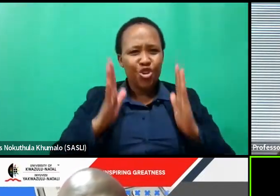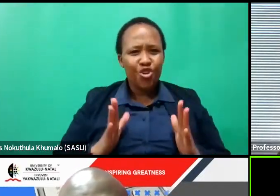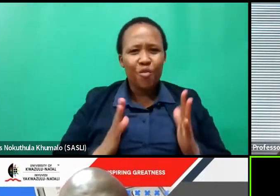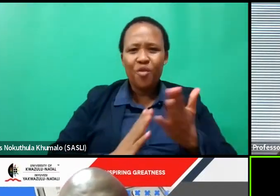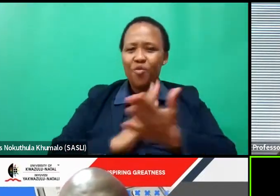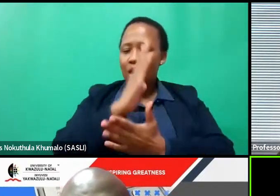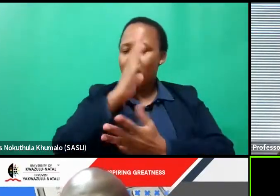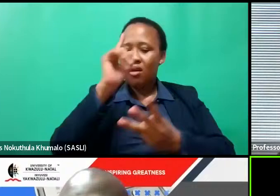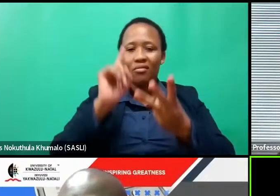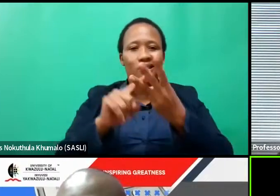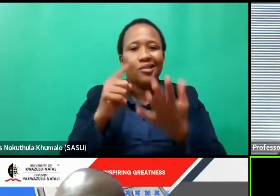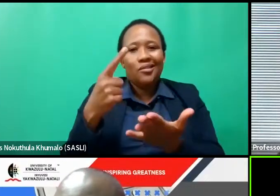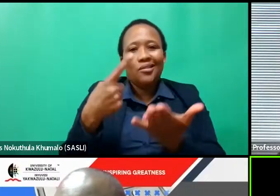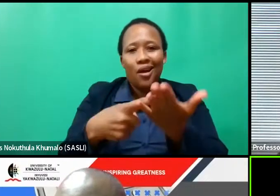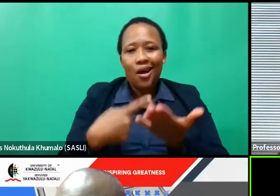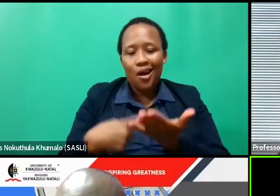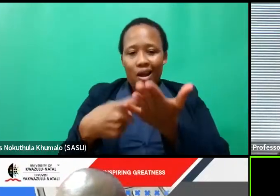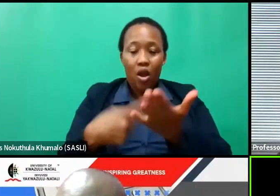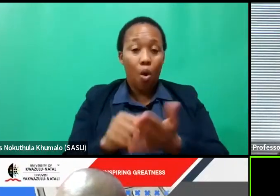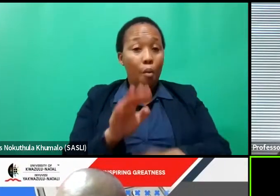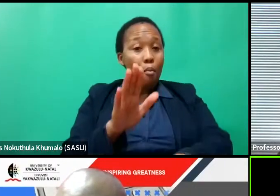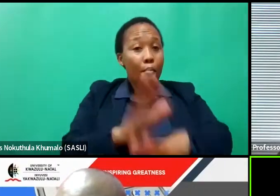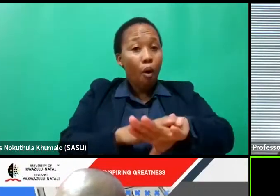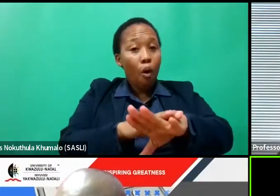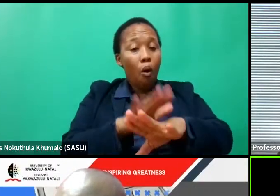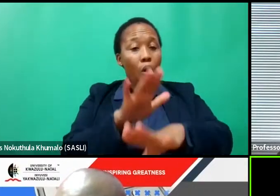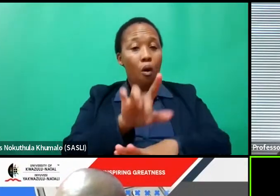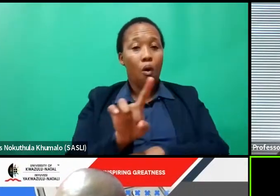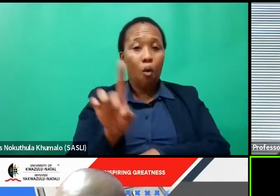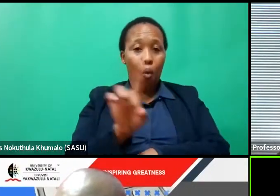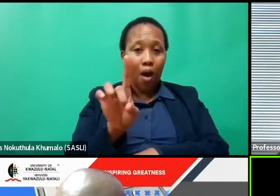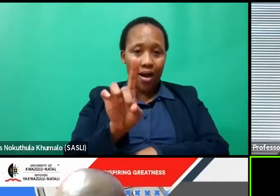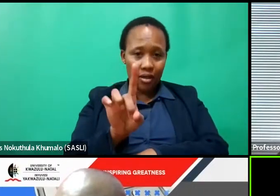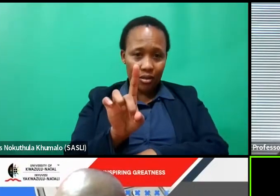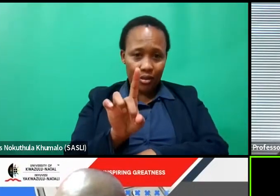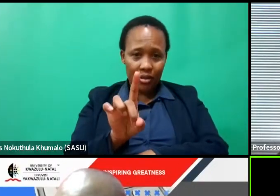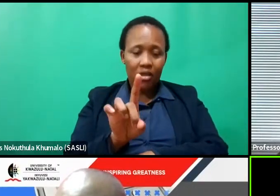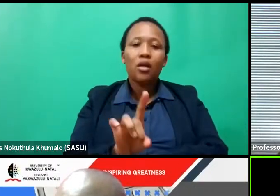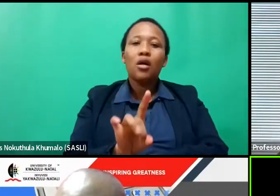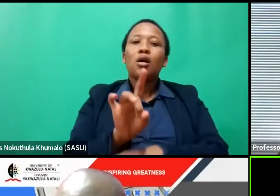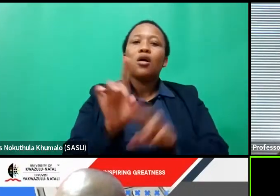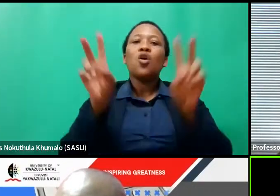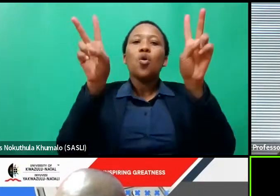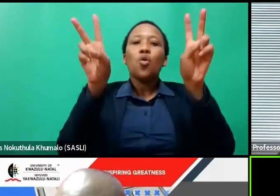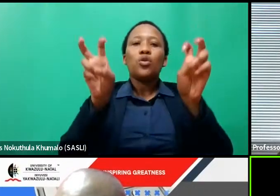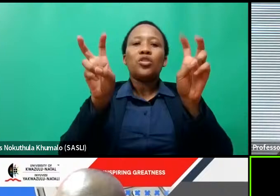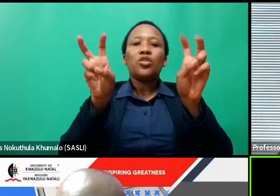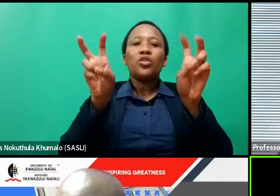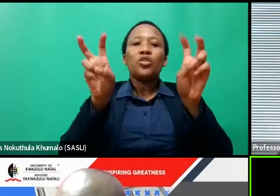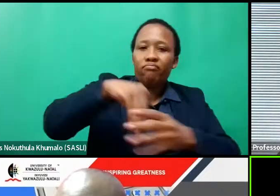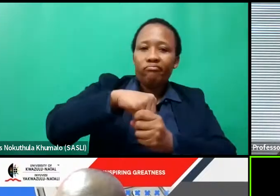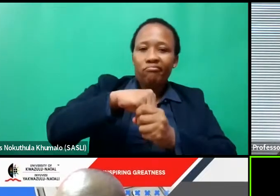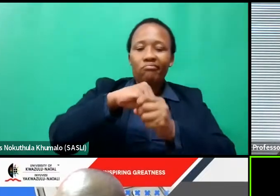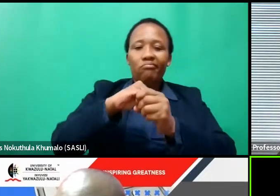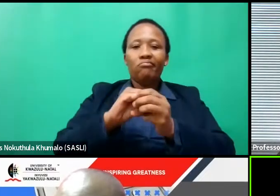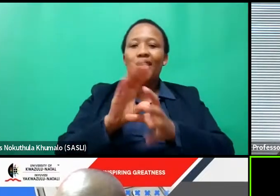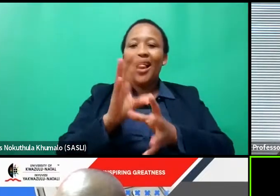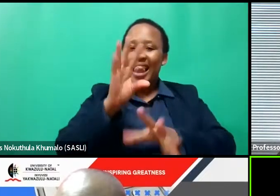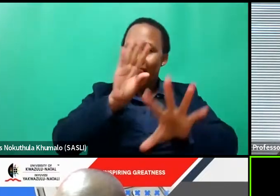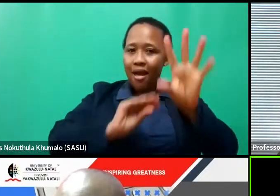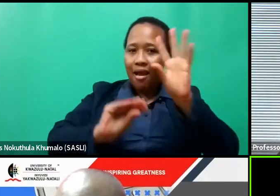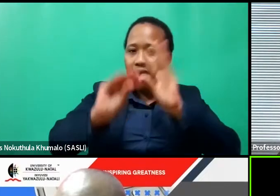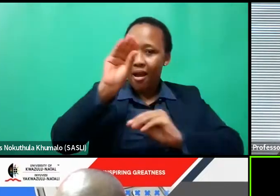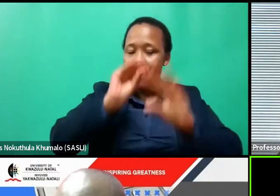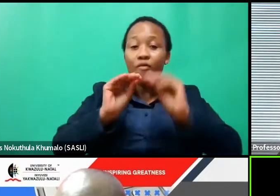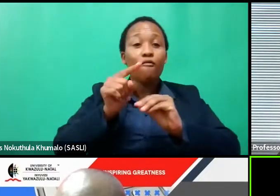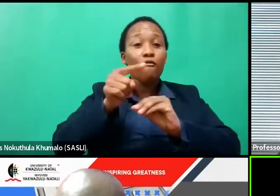dialogues, and more especially the contextual lived experiences of the marginalized populations